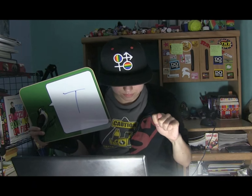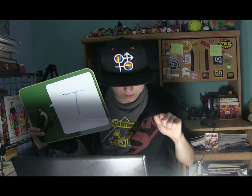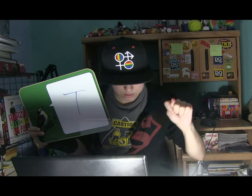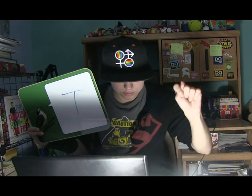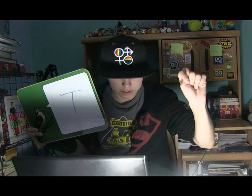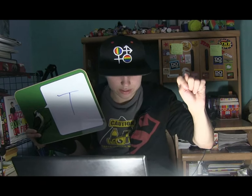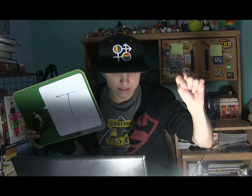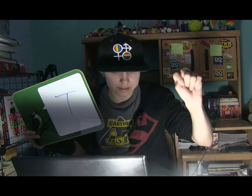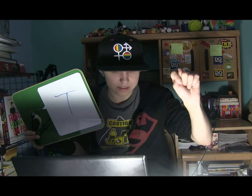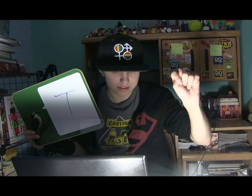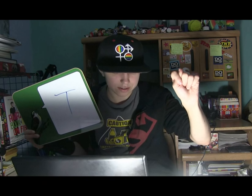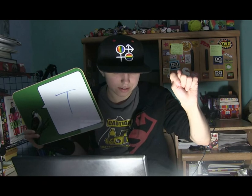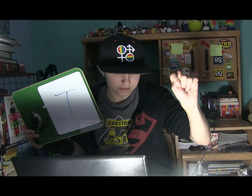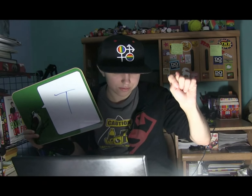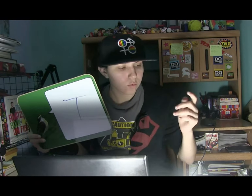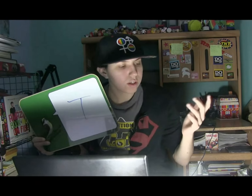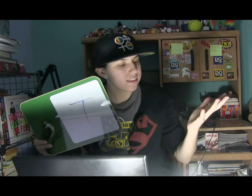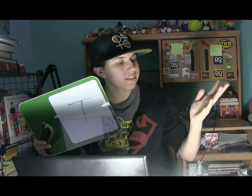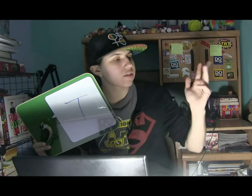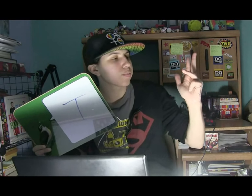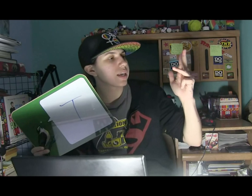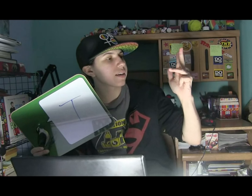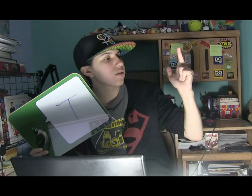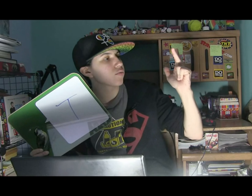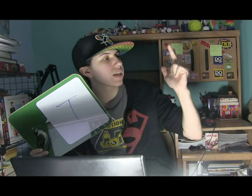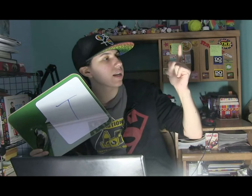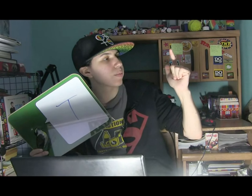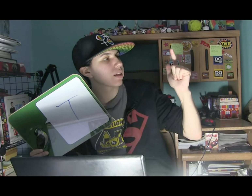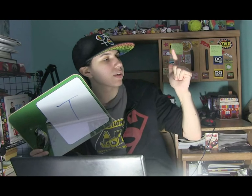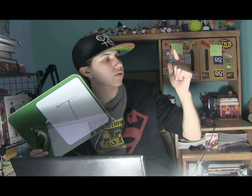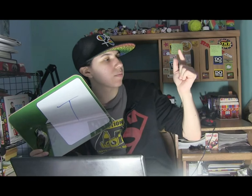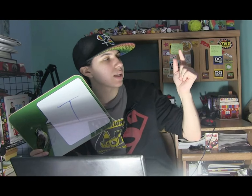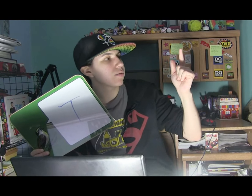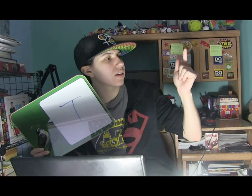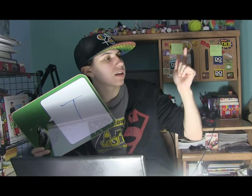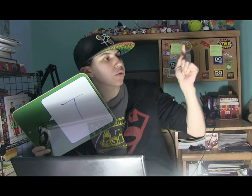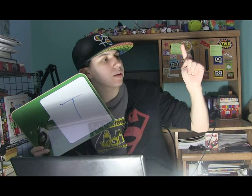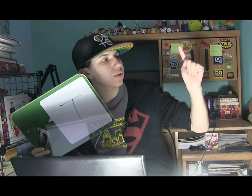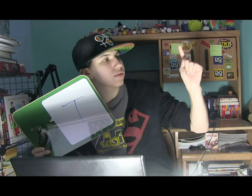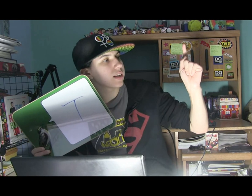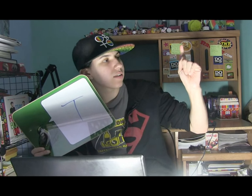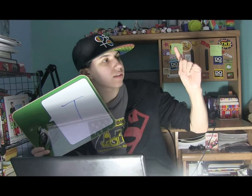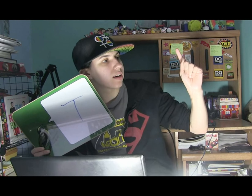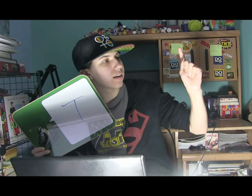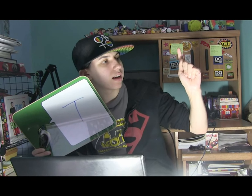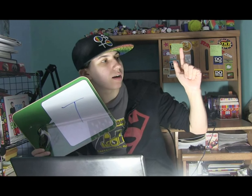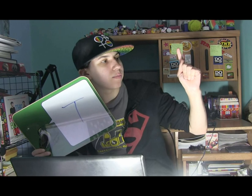No, I'm sorry, it's this. What it is that your pinky, your ring, and your middle finger come down. Your thumb goes down to